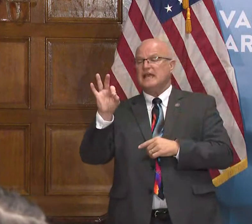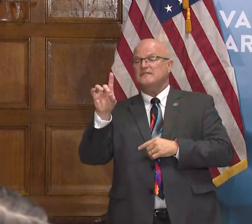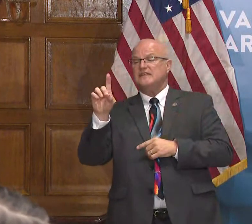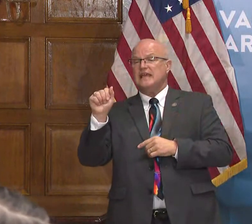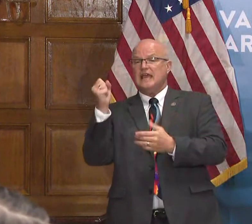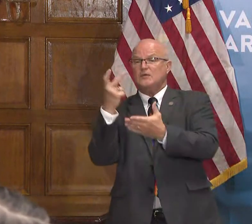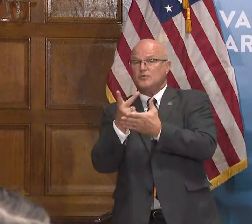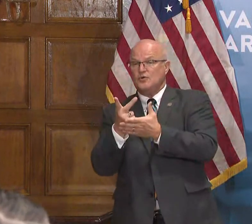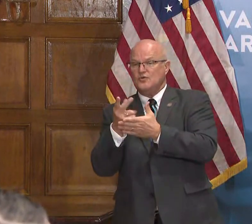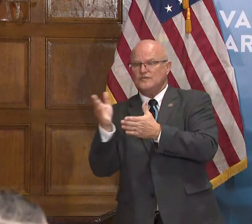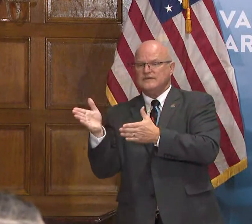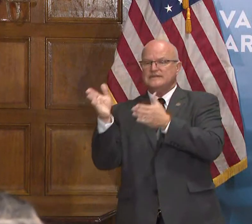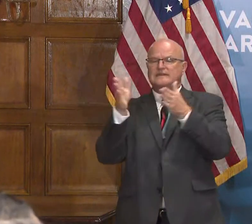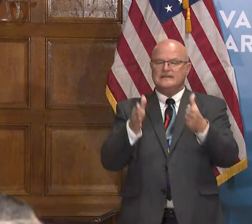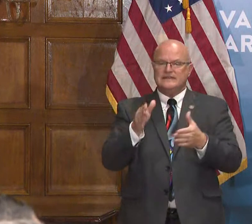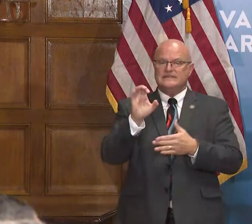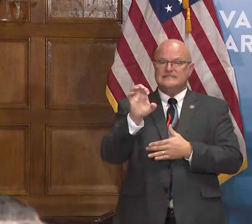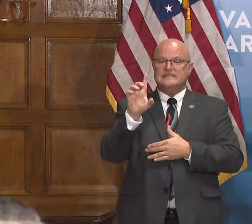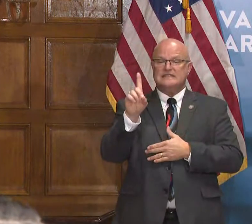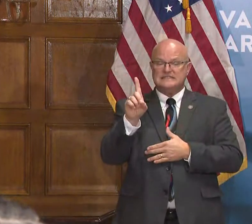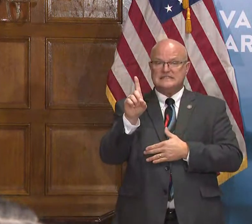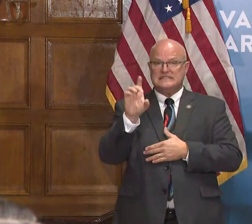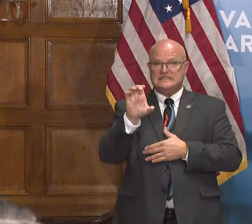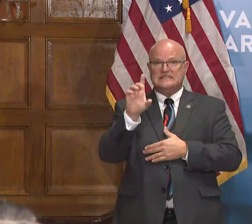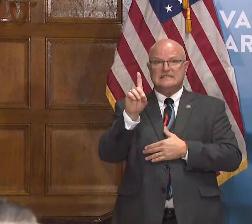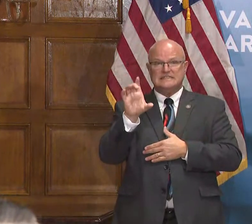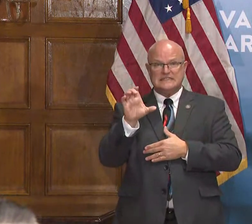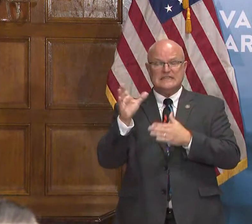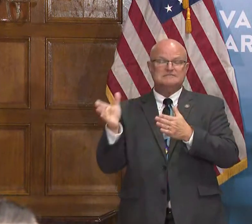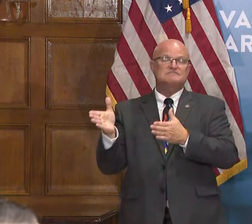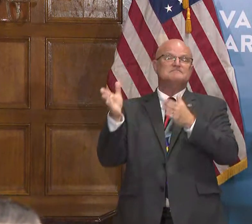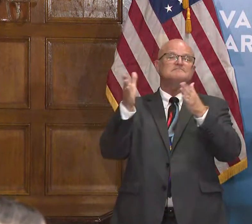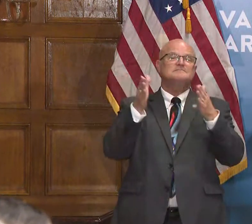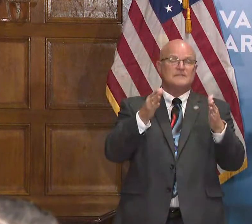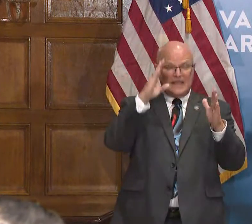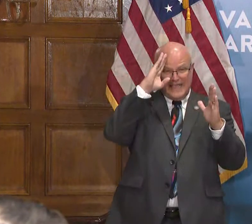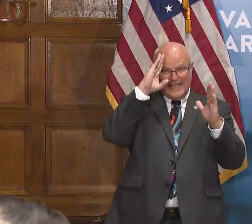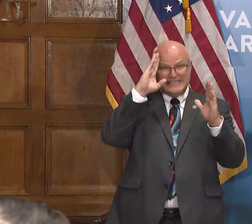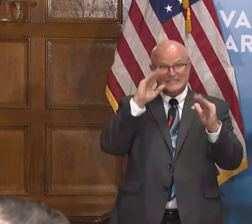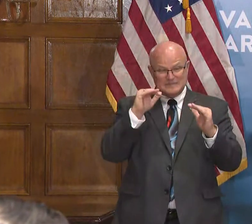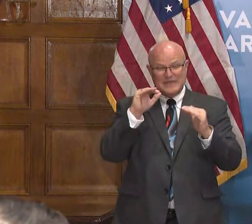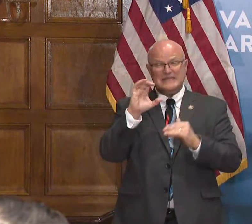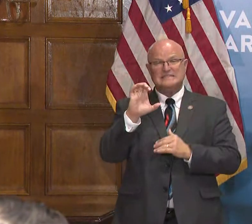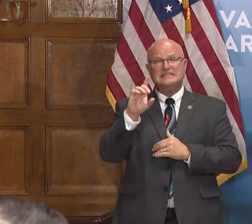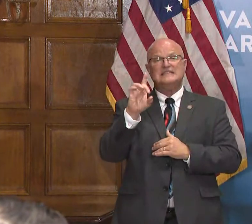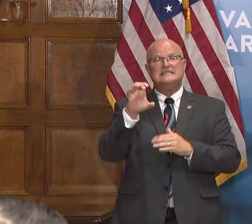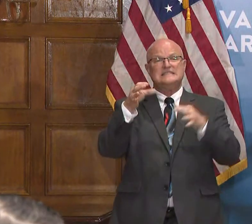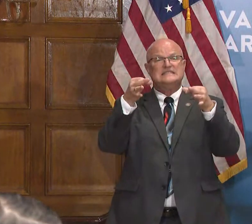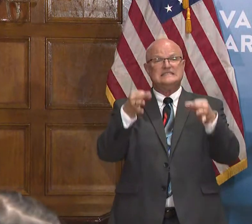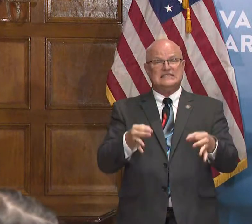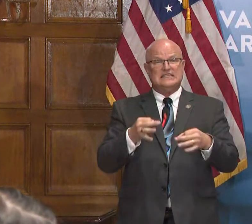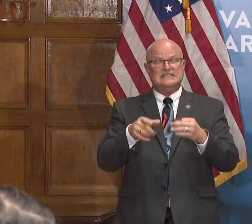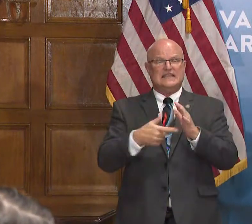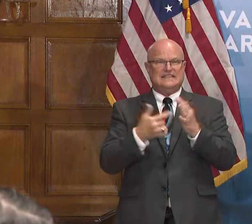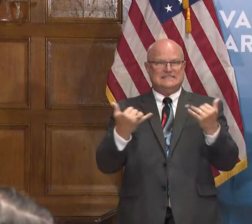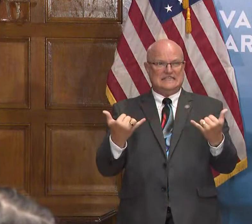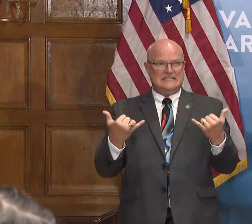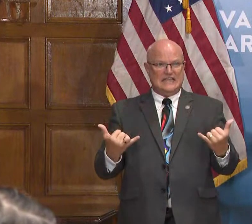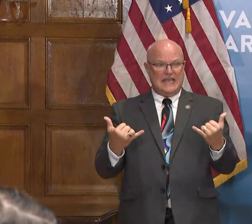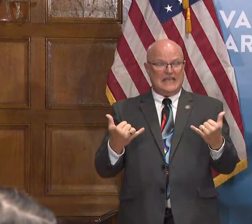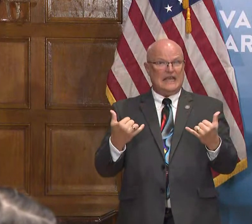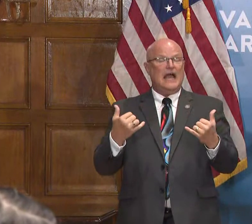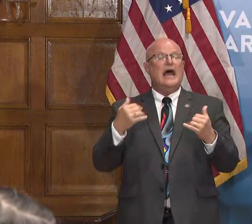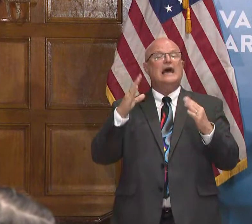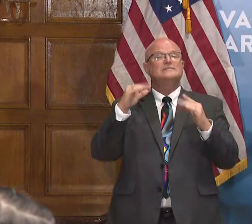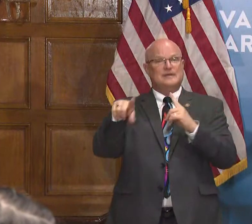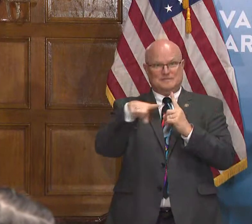it, but then it's got to go to CDC, and we expect their decision on this today, which I